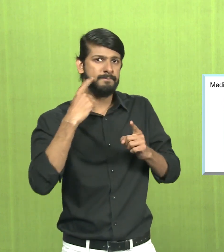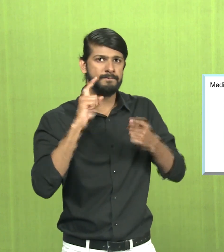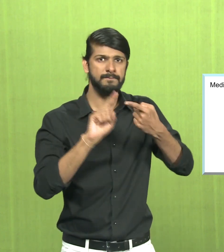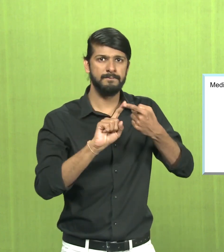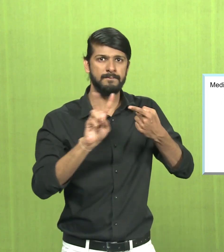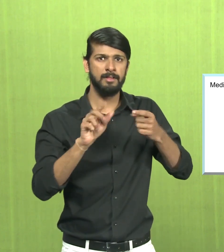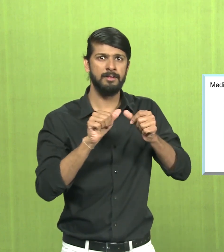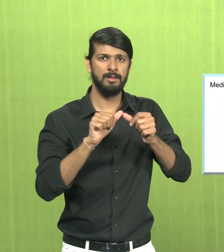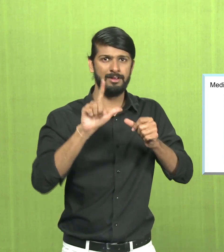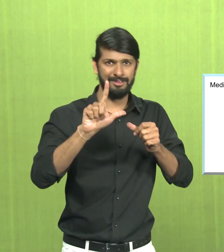Medieval period.